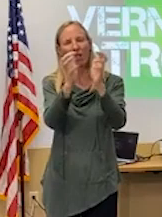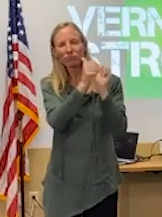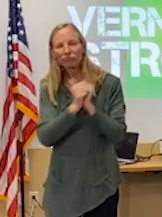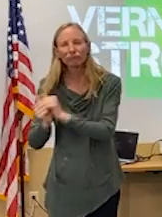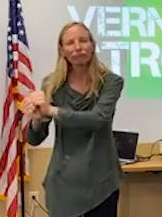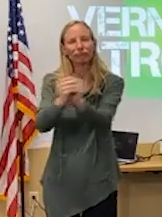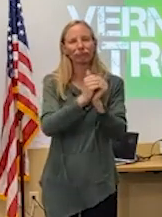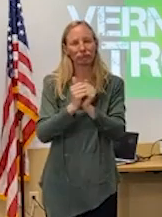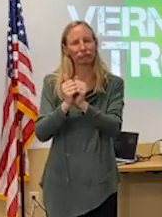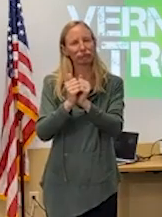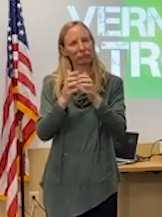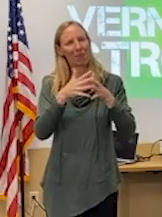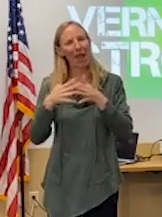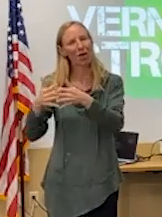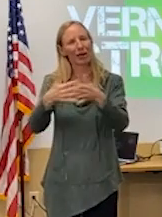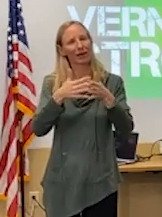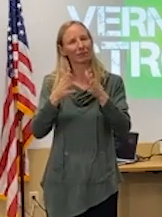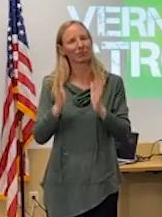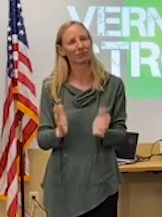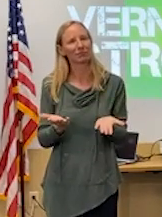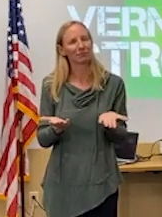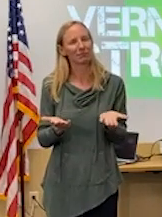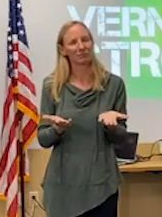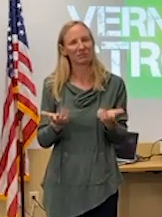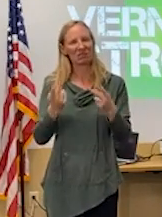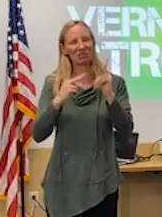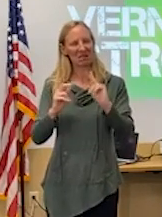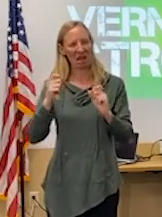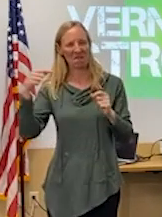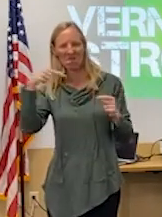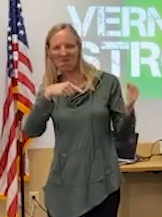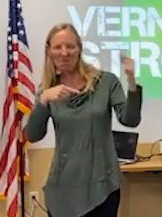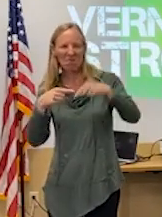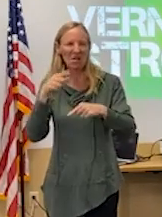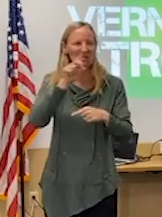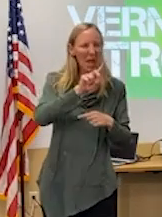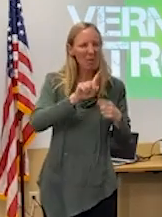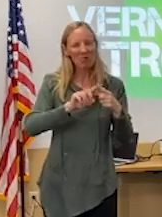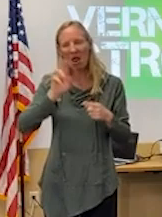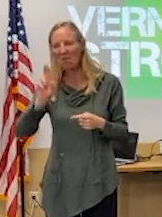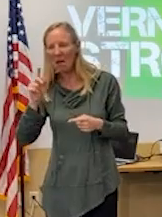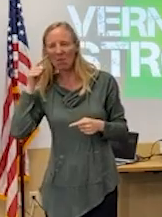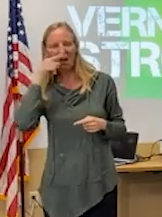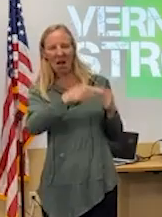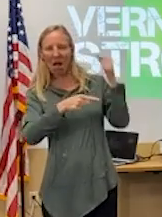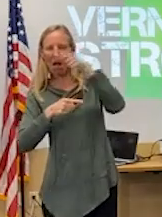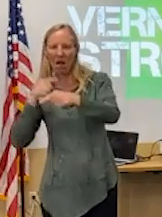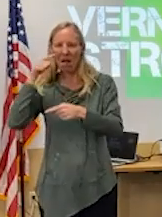pull us together as Americans, rather than as Democrats or Republicans.